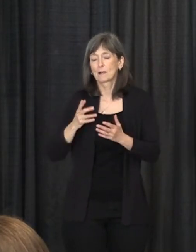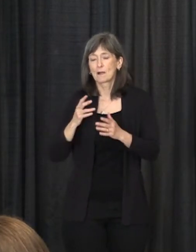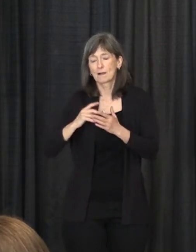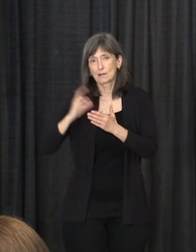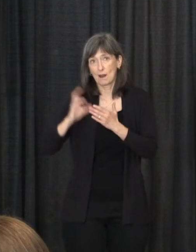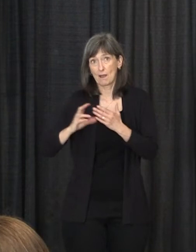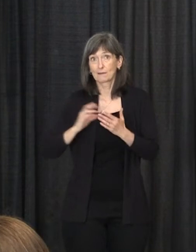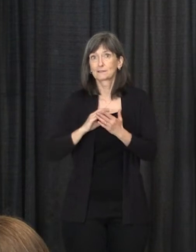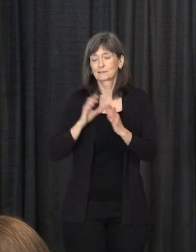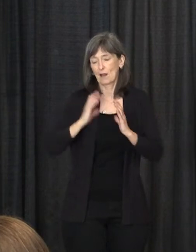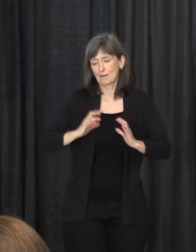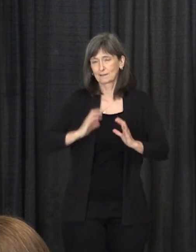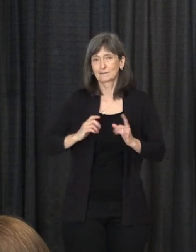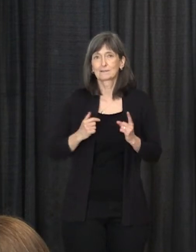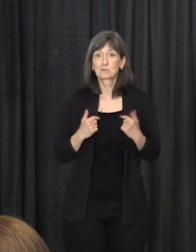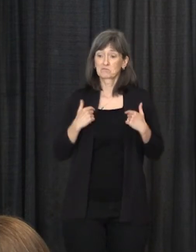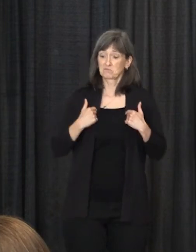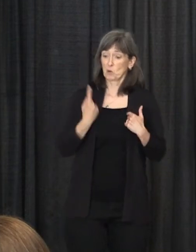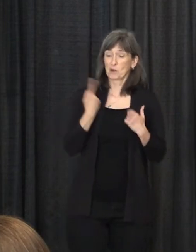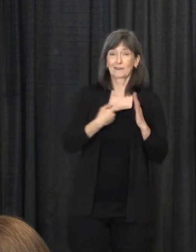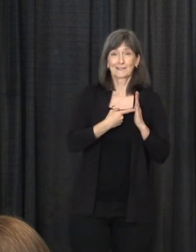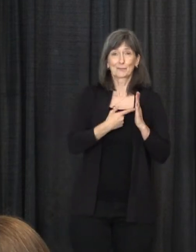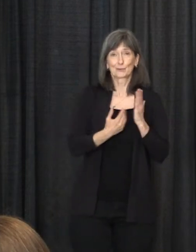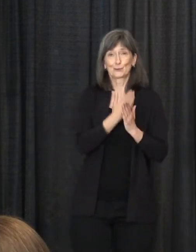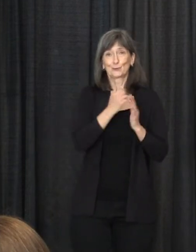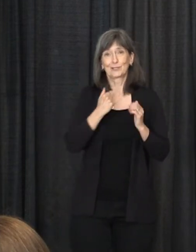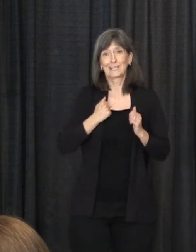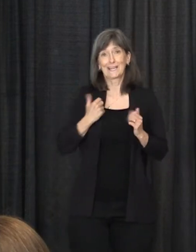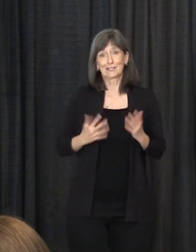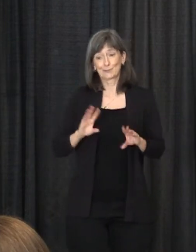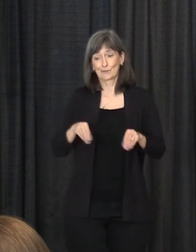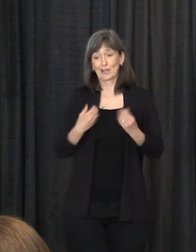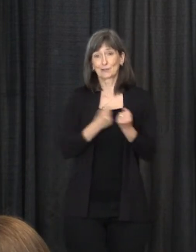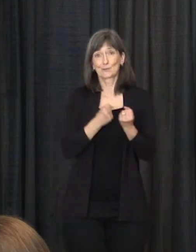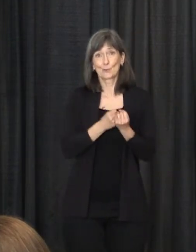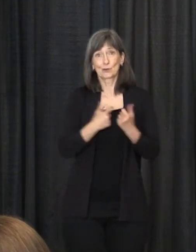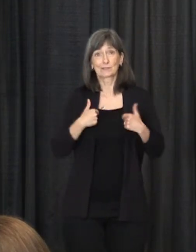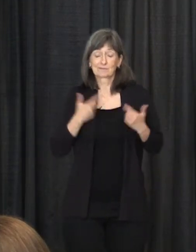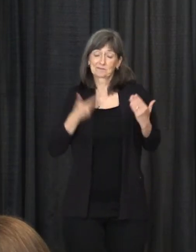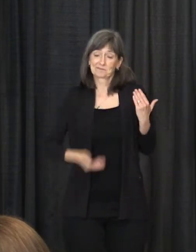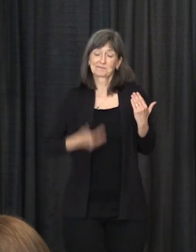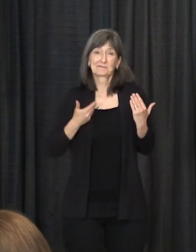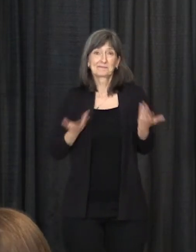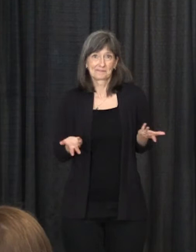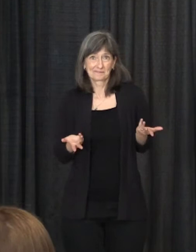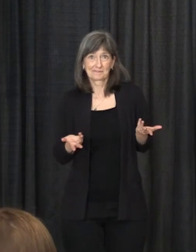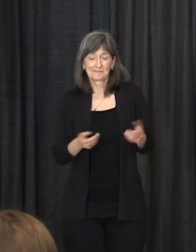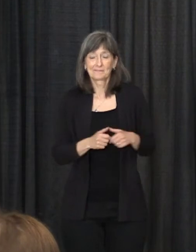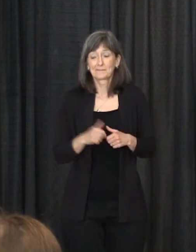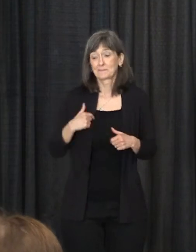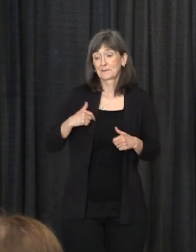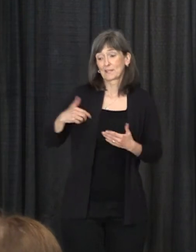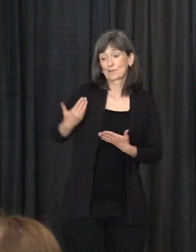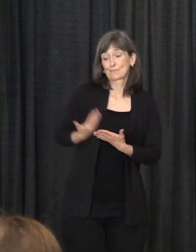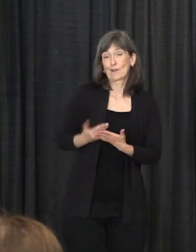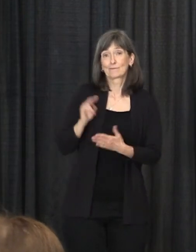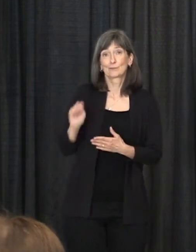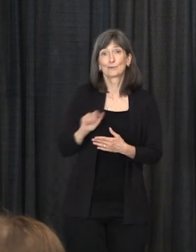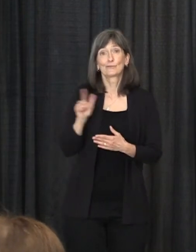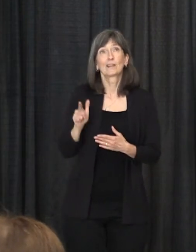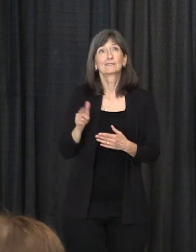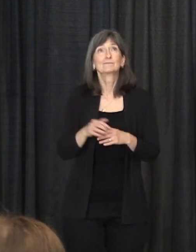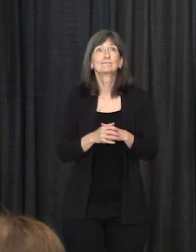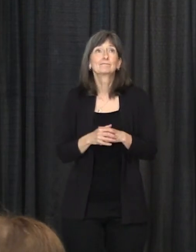living example of the support that the Association for New Canadians provide to the Newcomers community. I arrived here in Newfoundland and